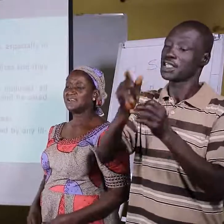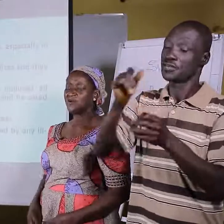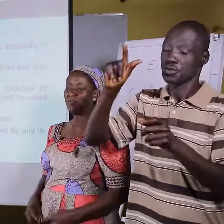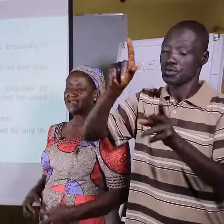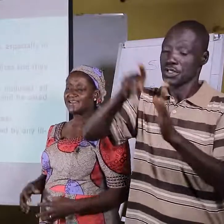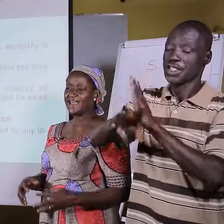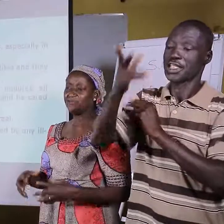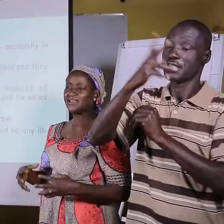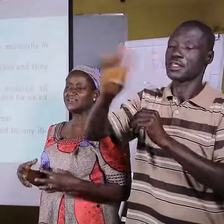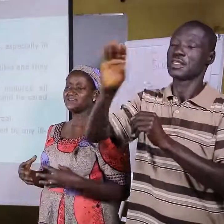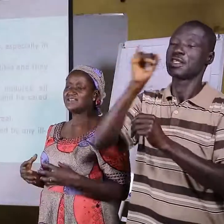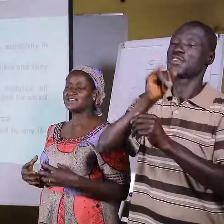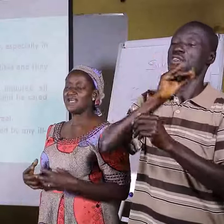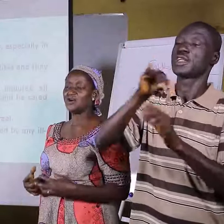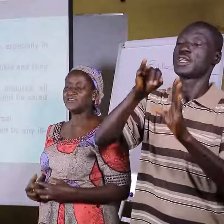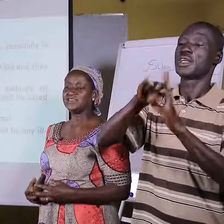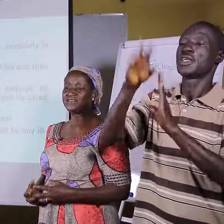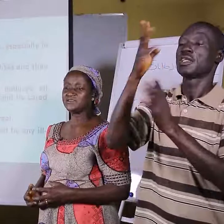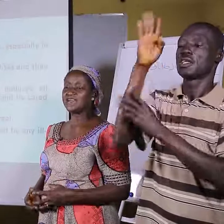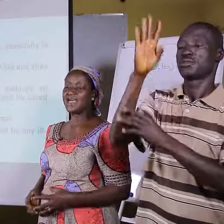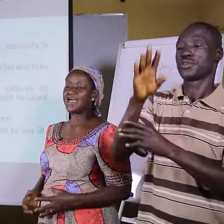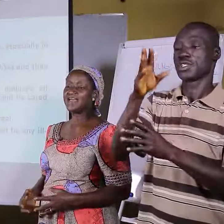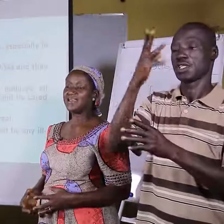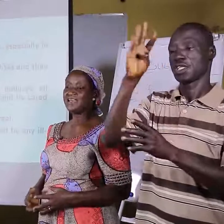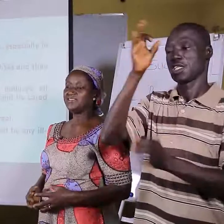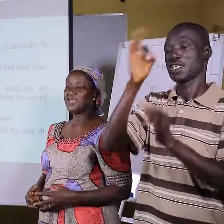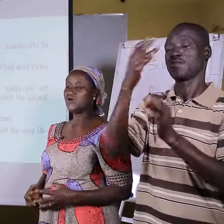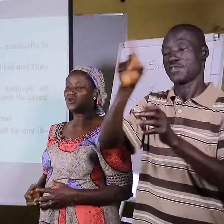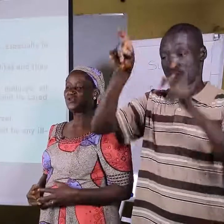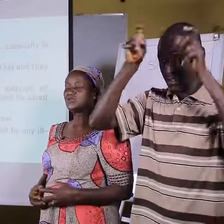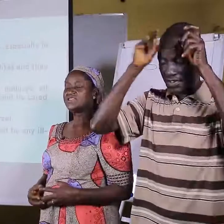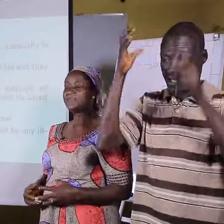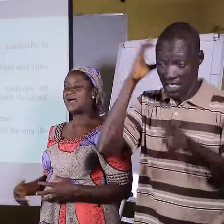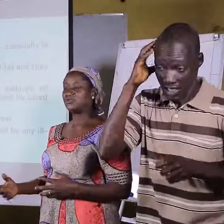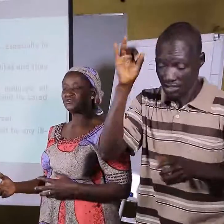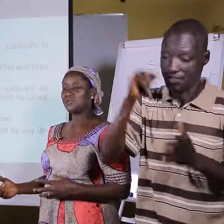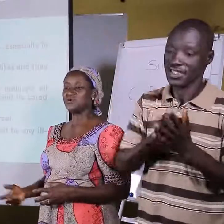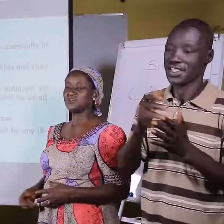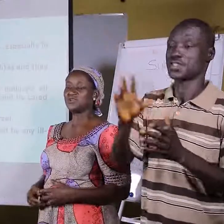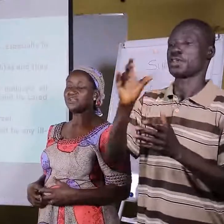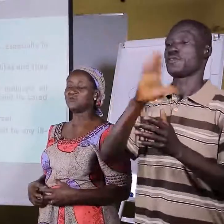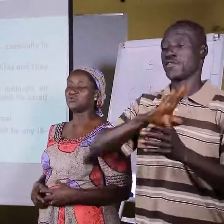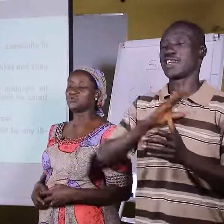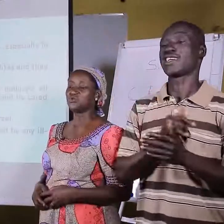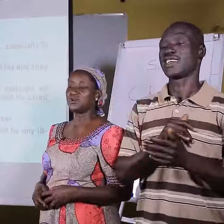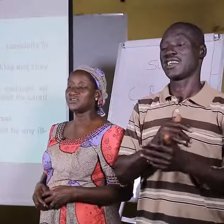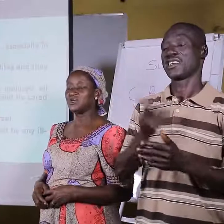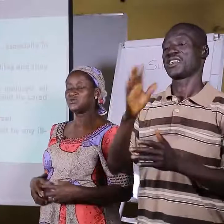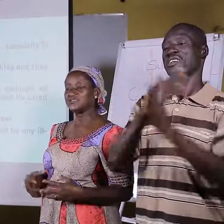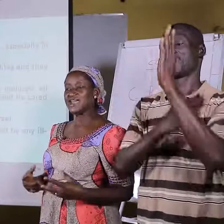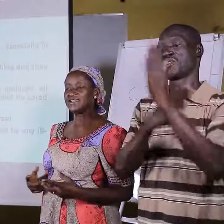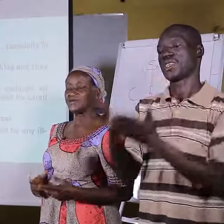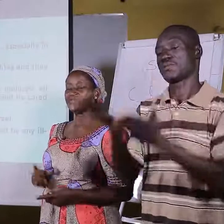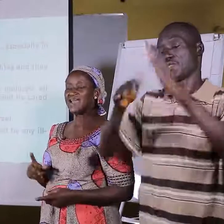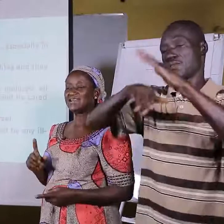wilderness, by the time the Egyptians hear of it, they will say, ah, their God took them out, but he was not able to do what?